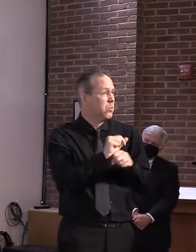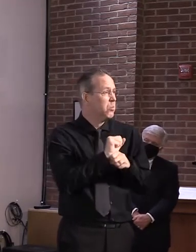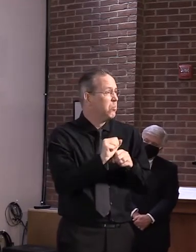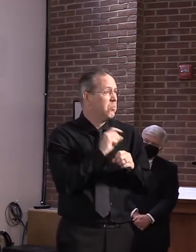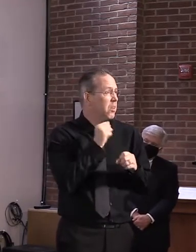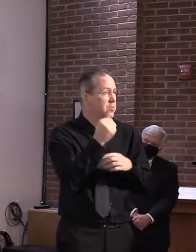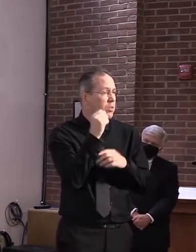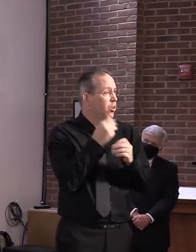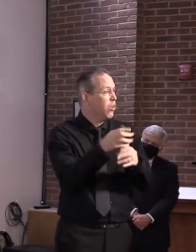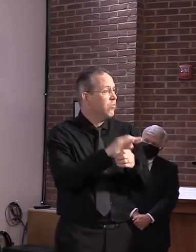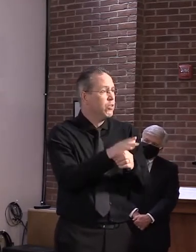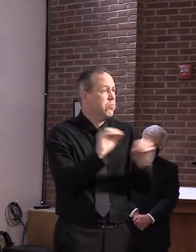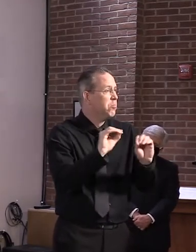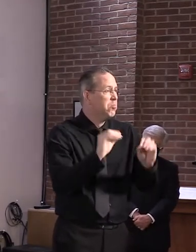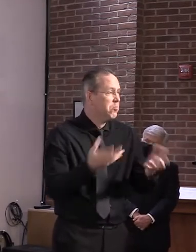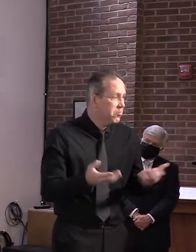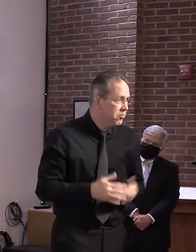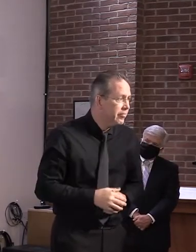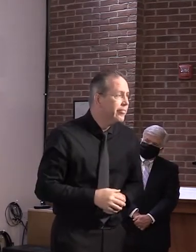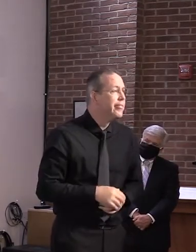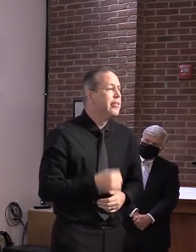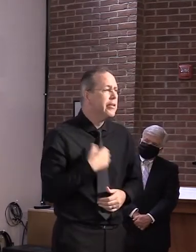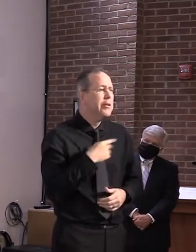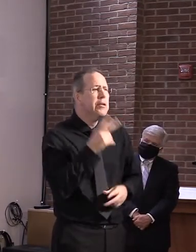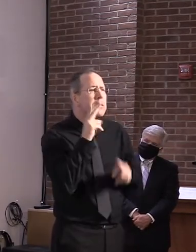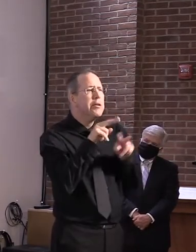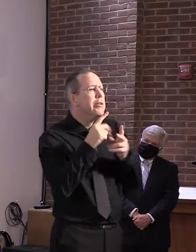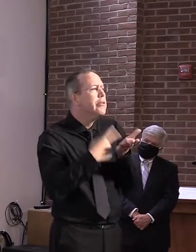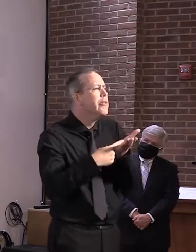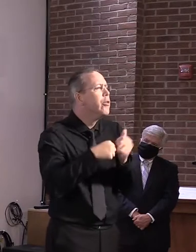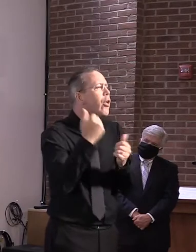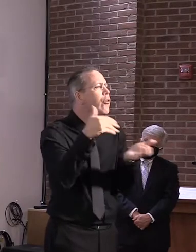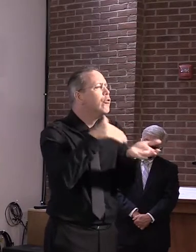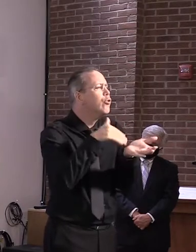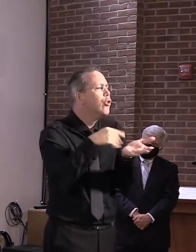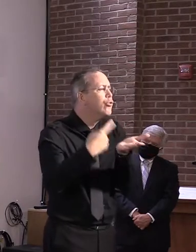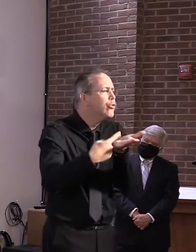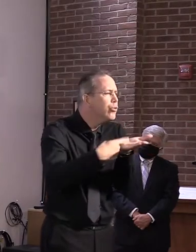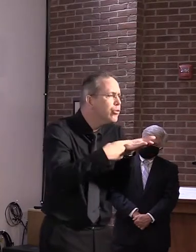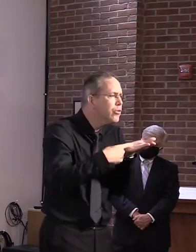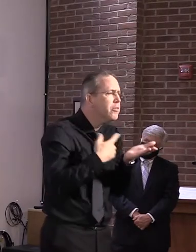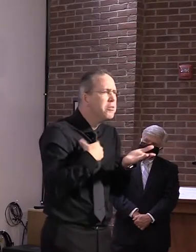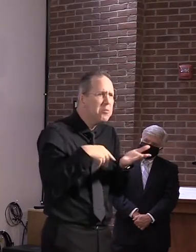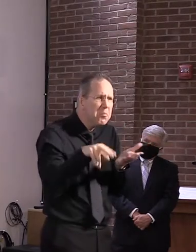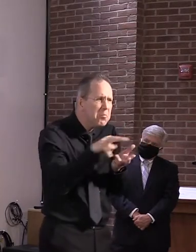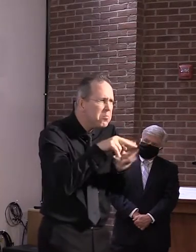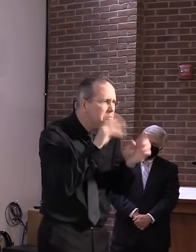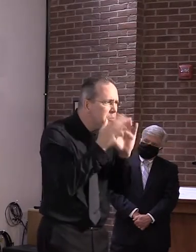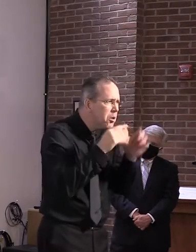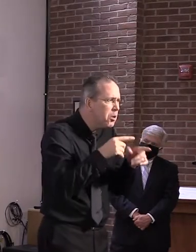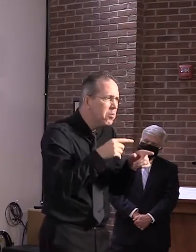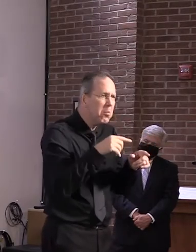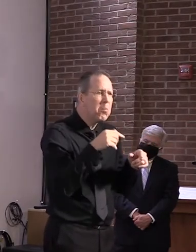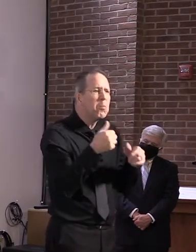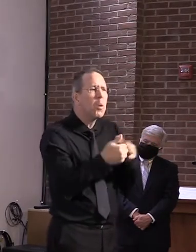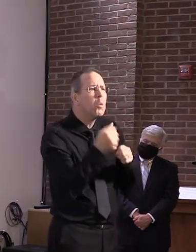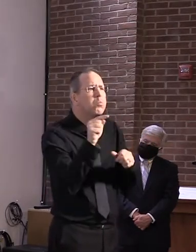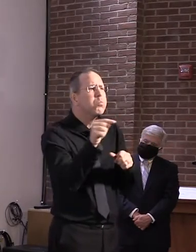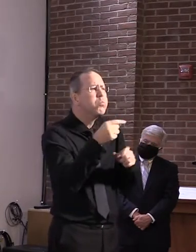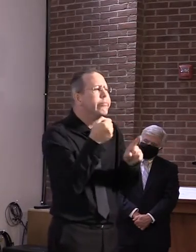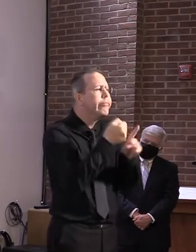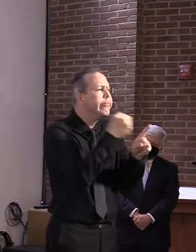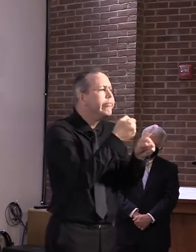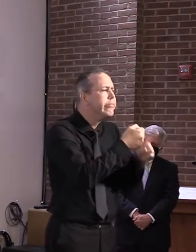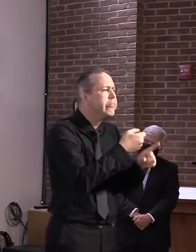my colleagues from all over the country, and most of the local public health data in other states